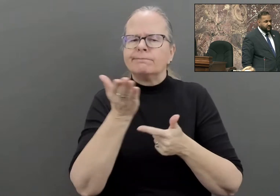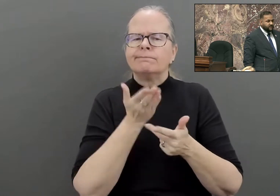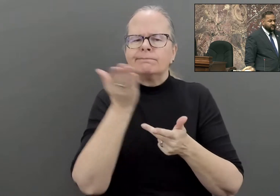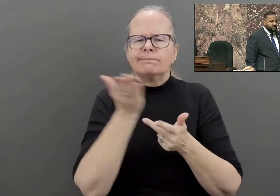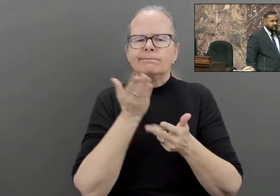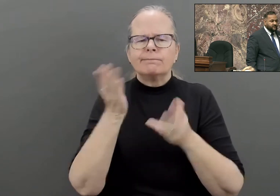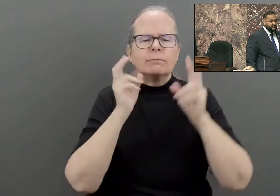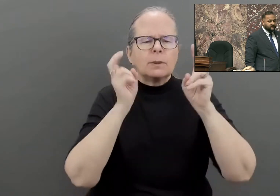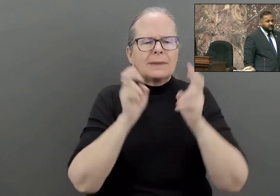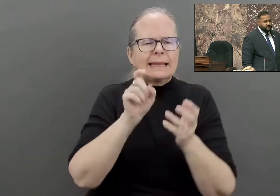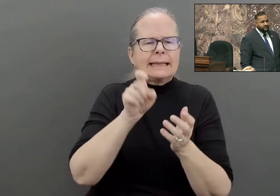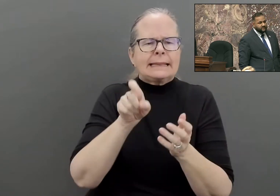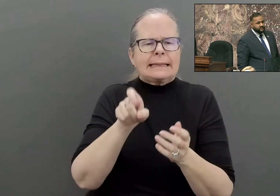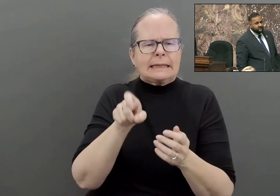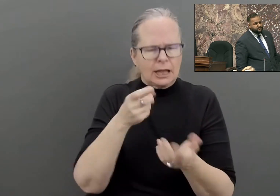Members.